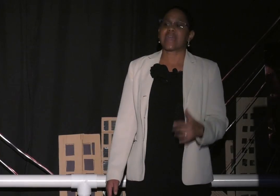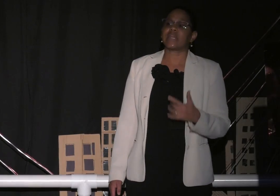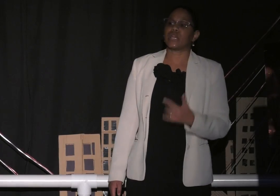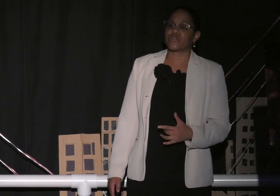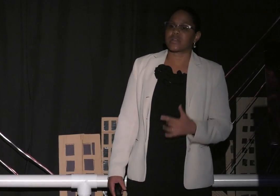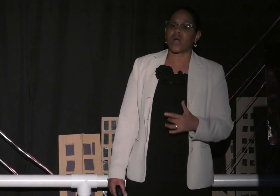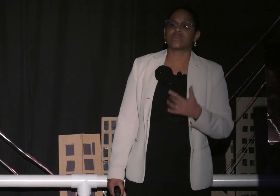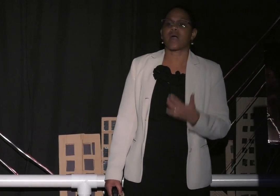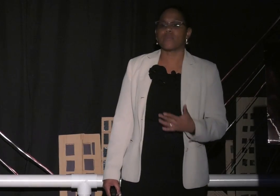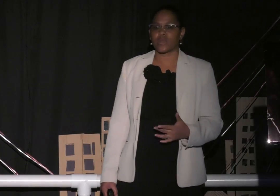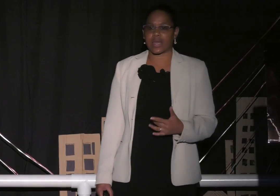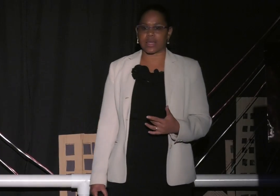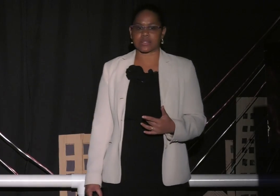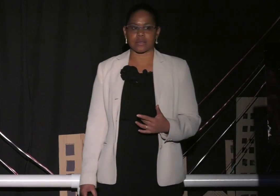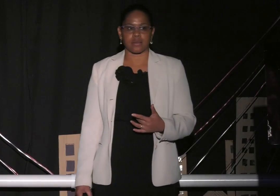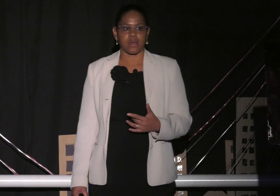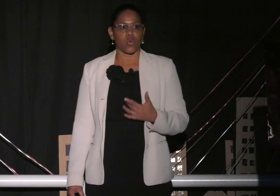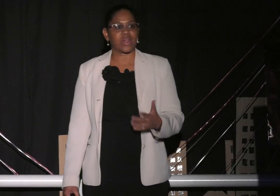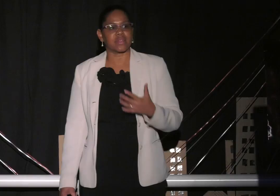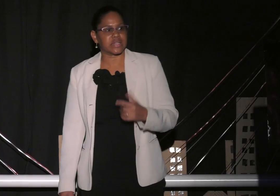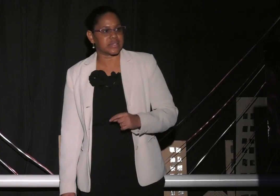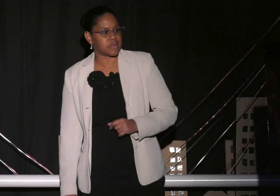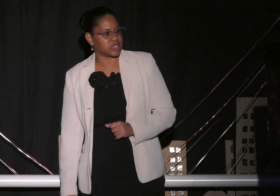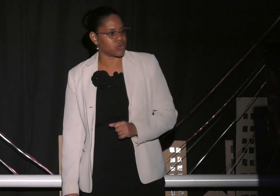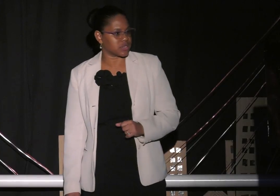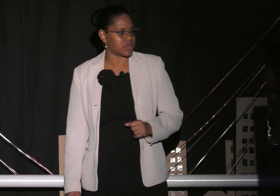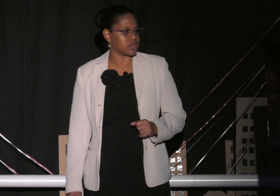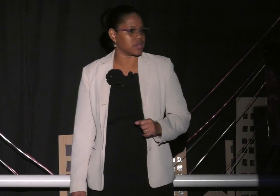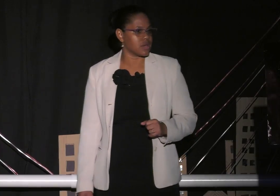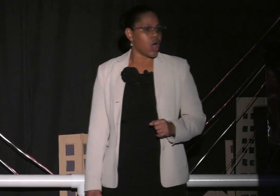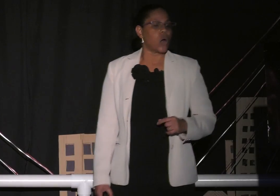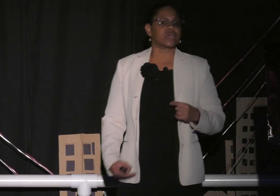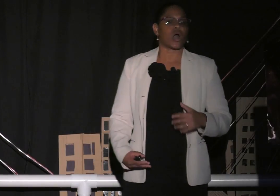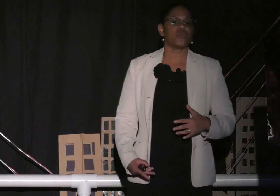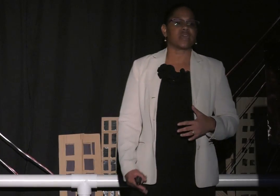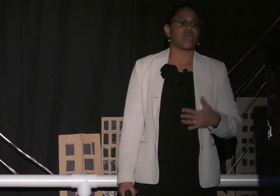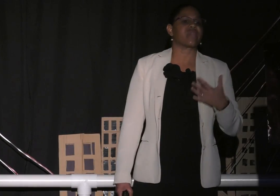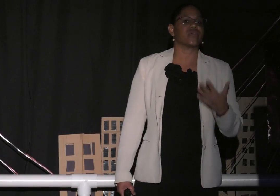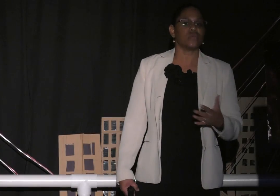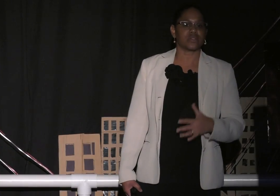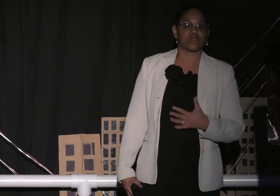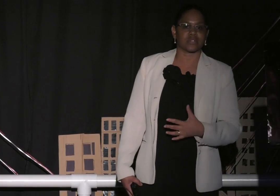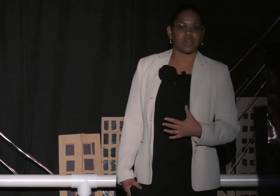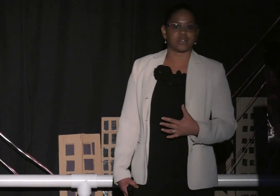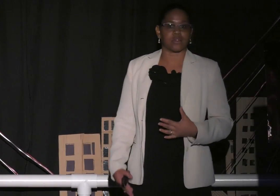can learn how to communicate with the disabled in our society, how to communicate with those in our society